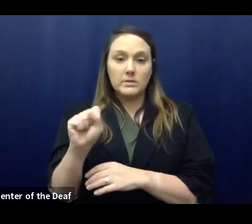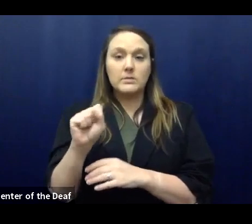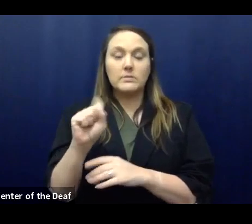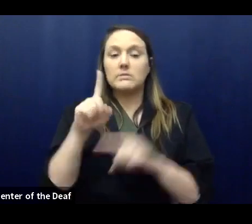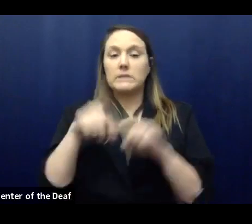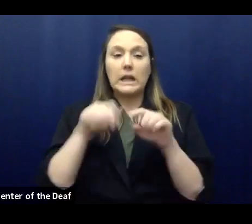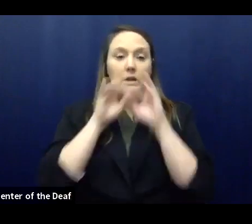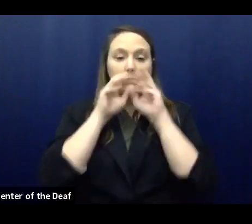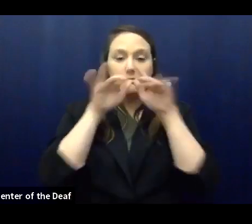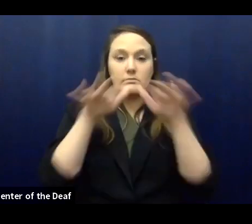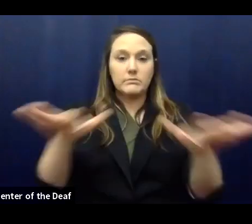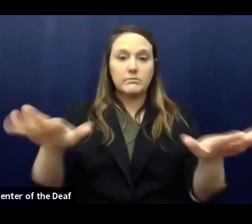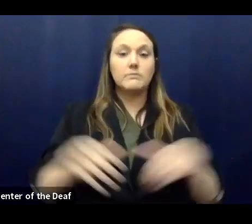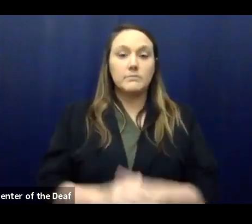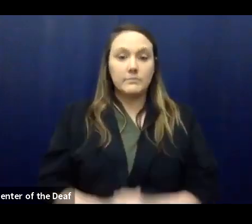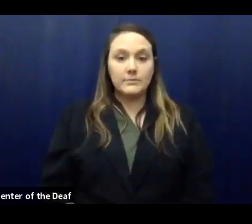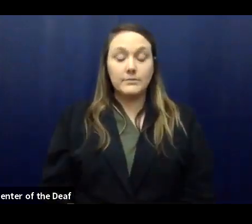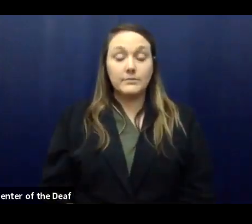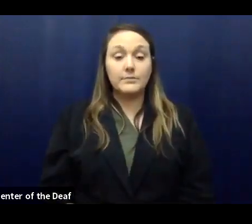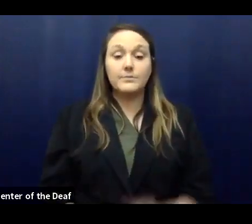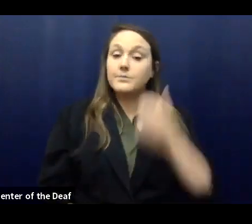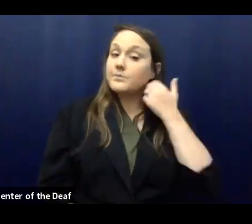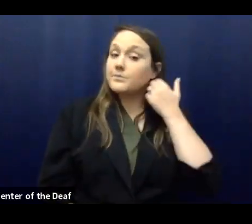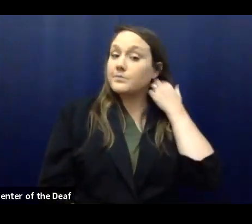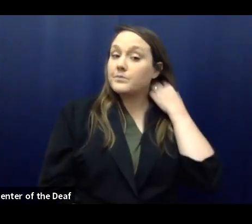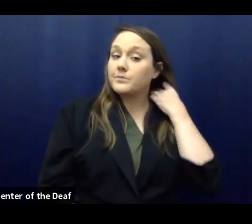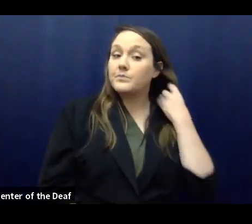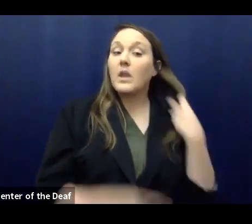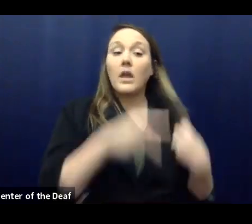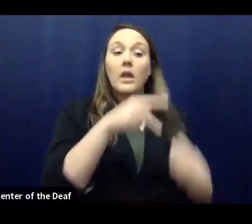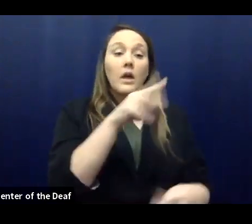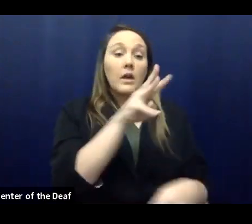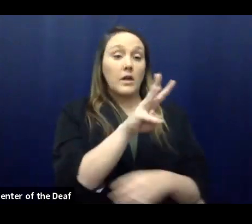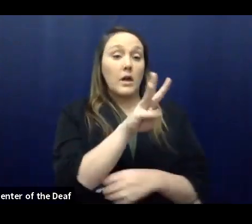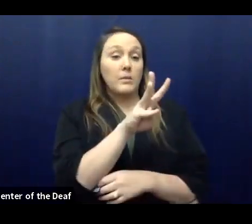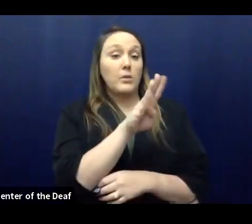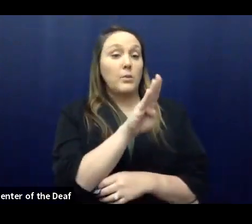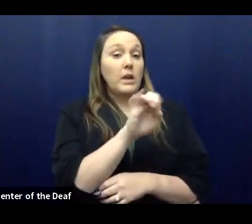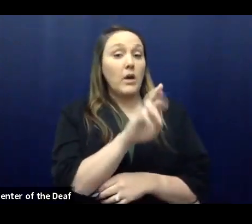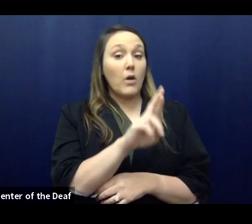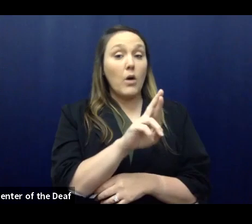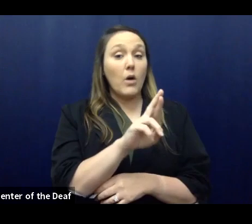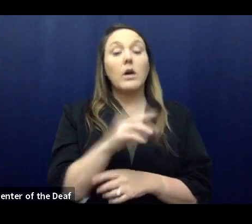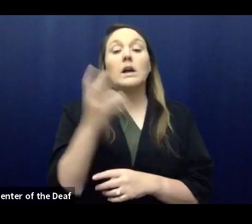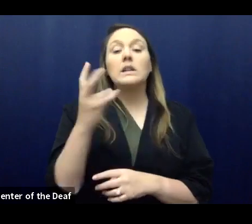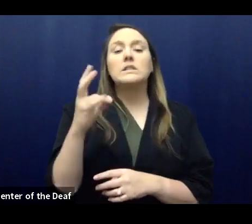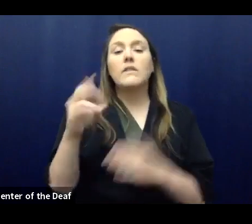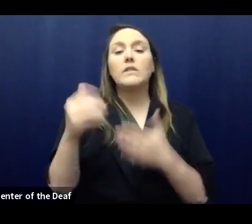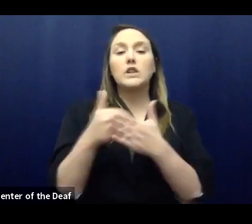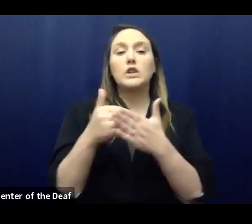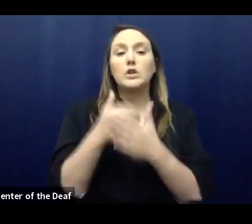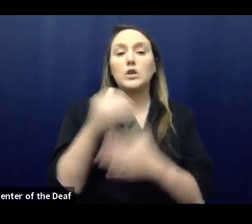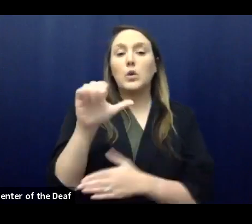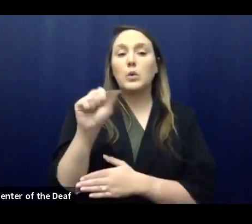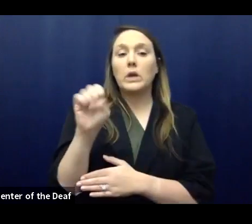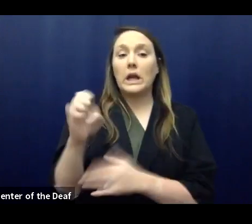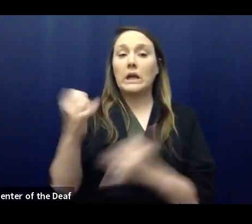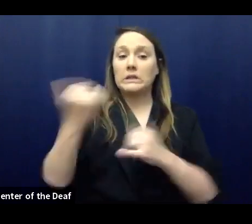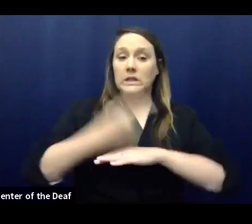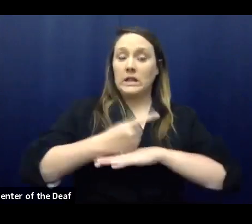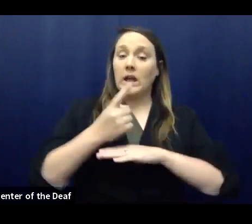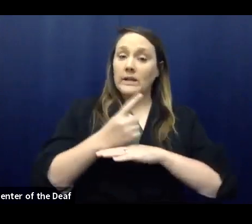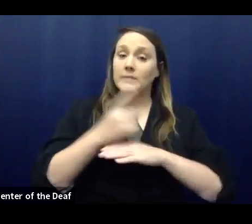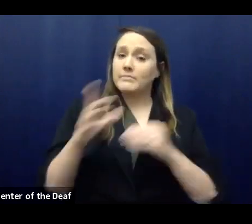Okay, and another question from WBIR, 17 new cases today. That's another big